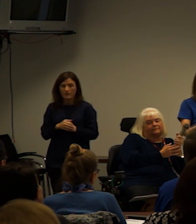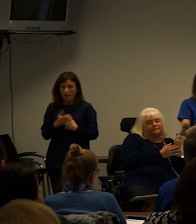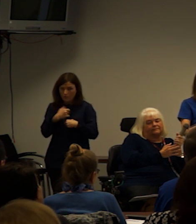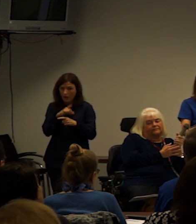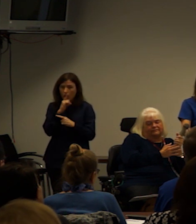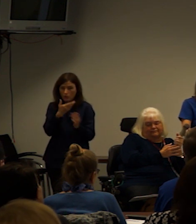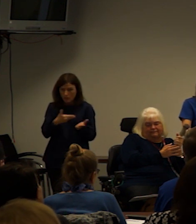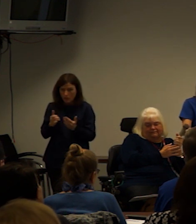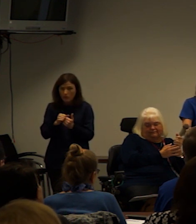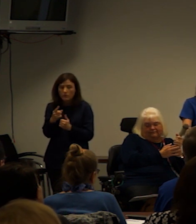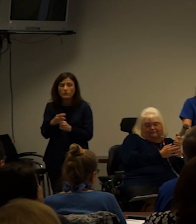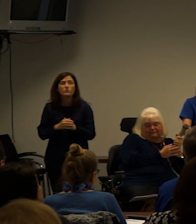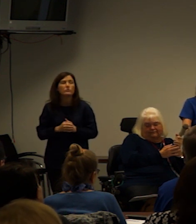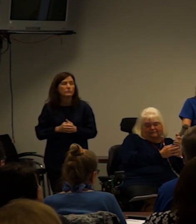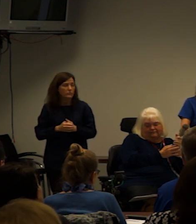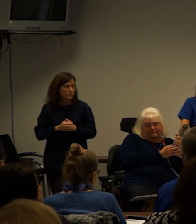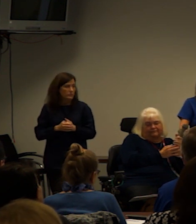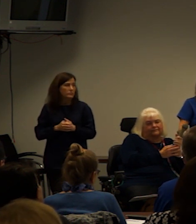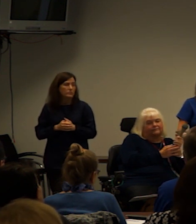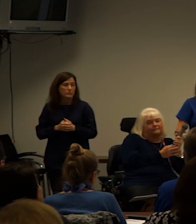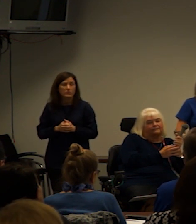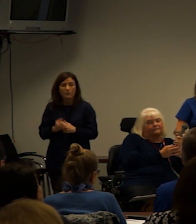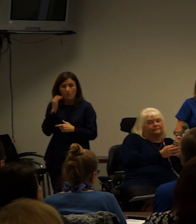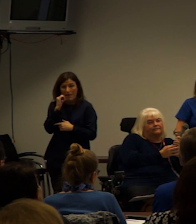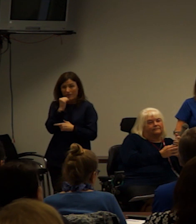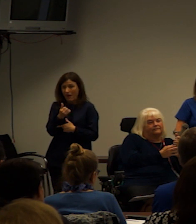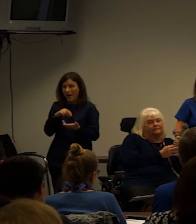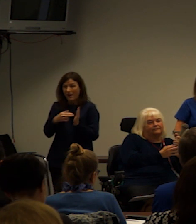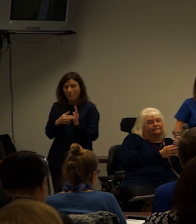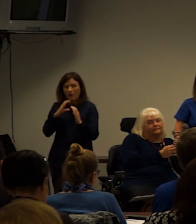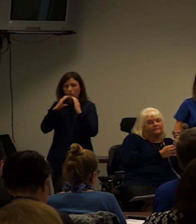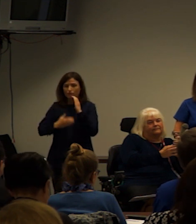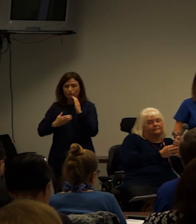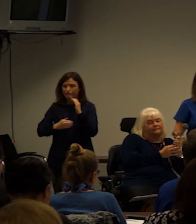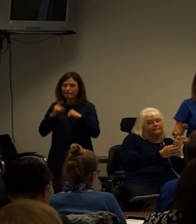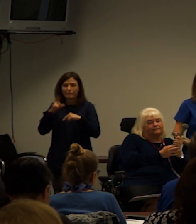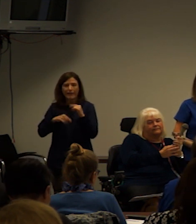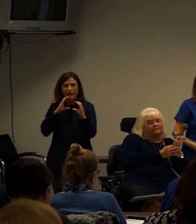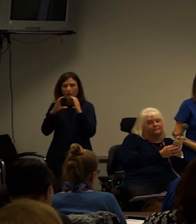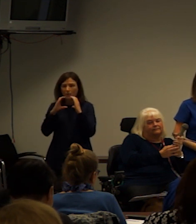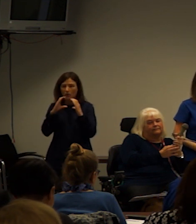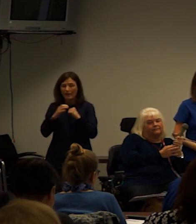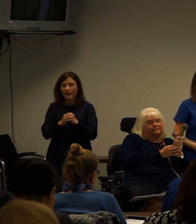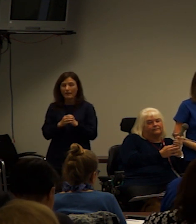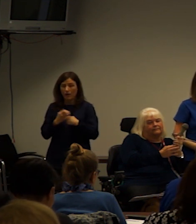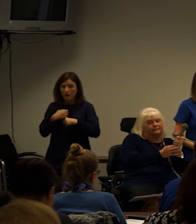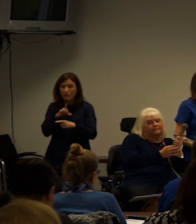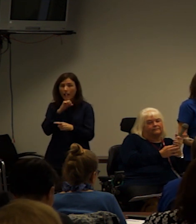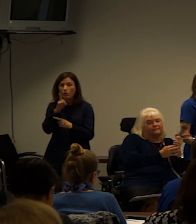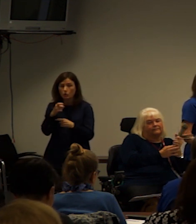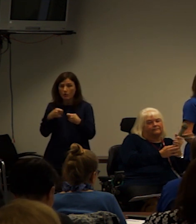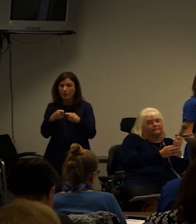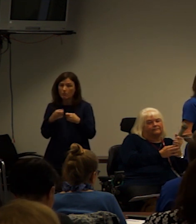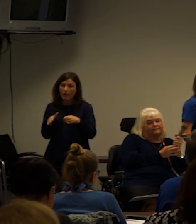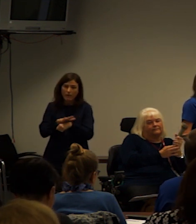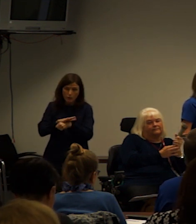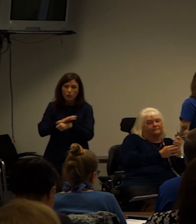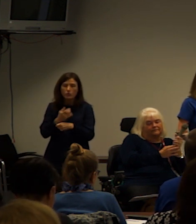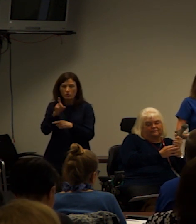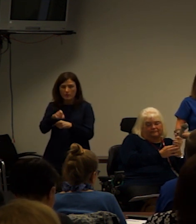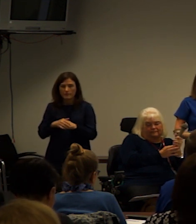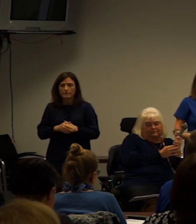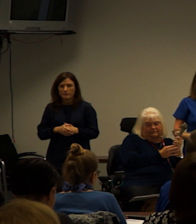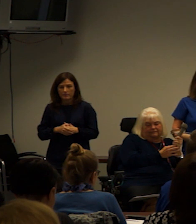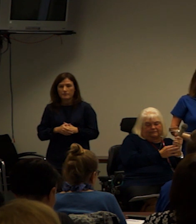that with you when you go. Otherwise, you're not going to communicate. And make sure that you've got the power you need. Be